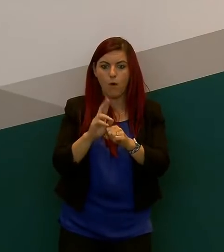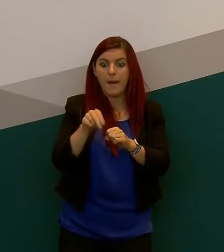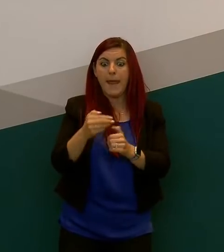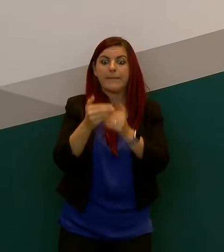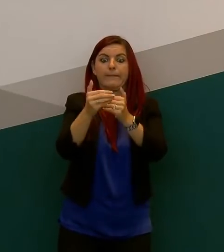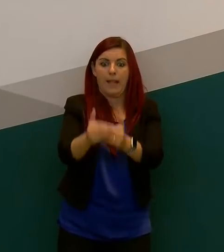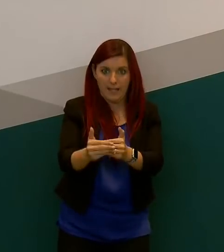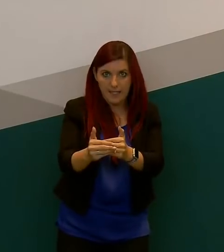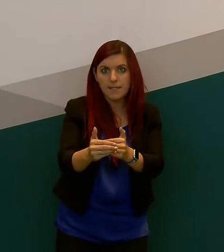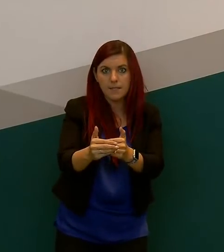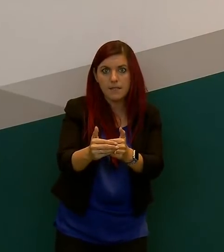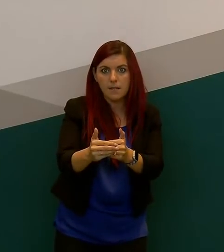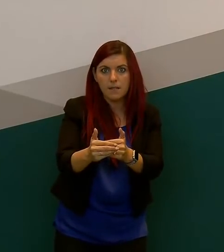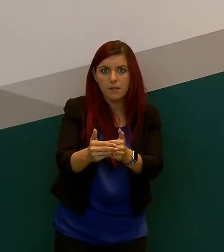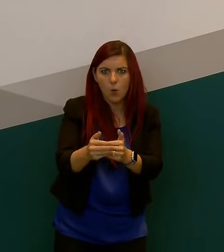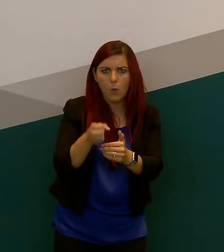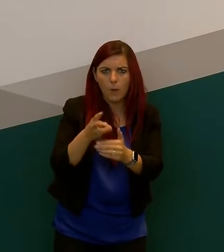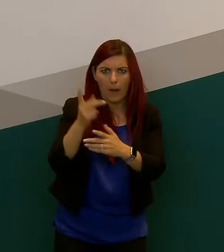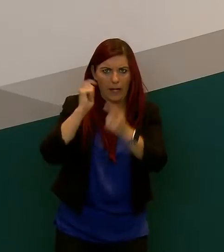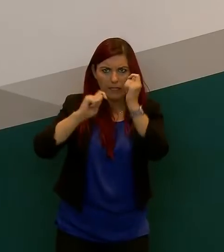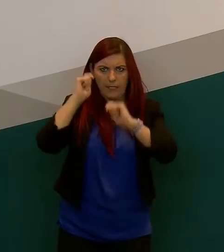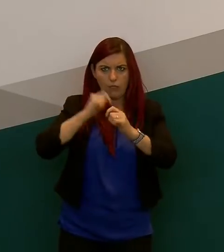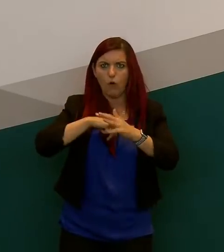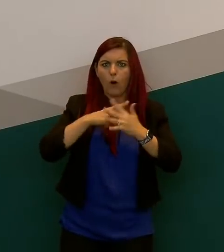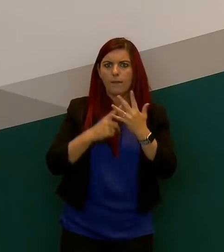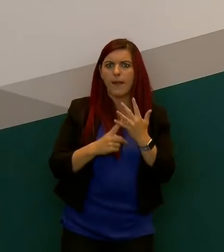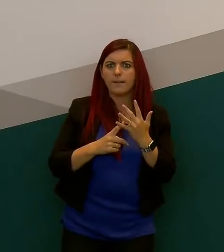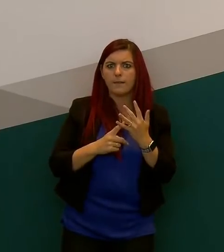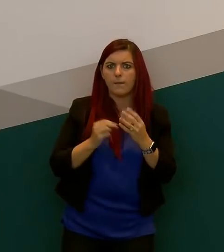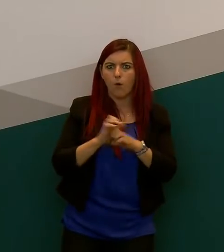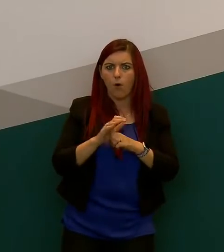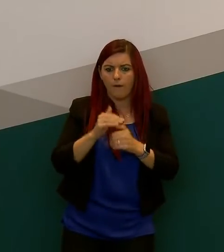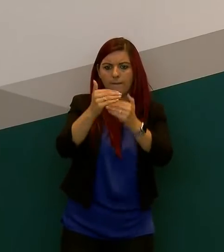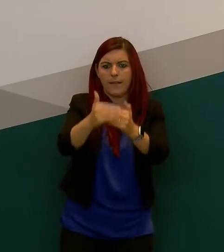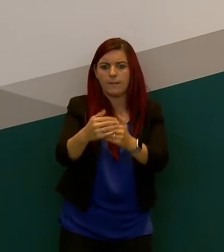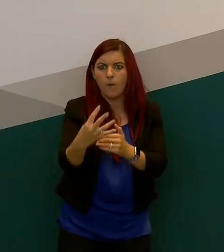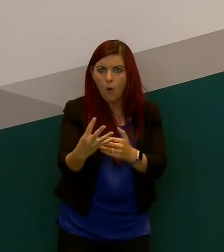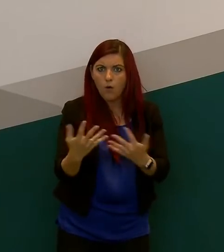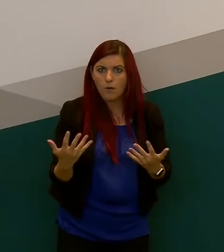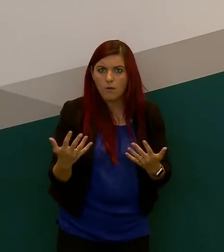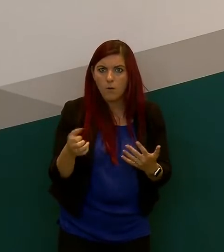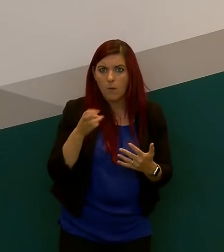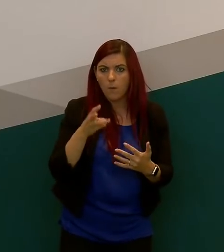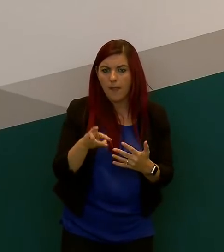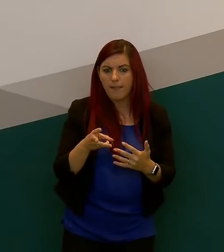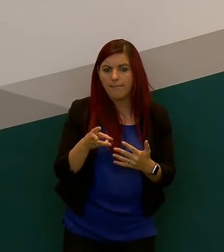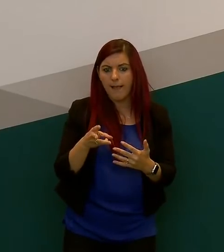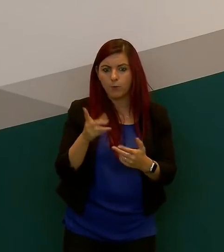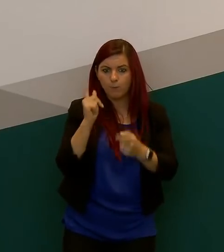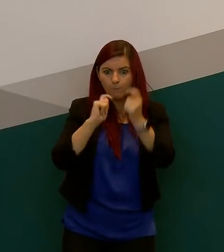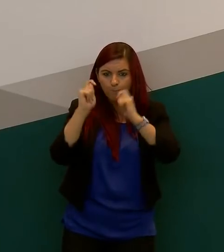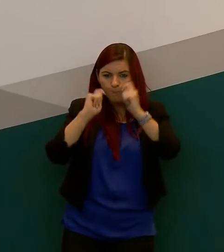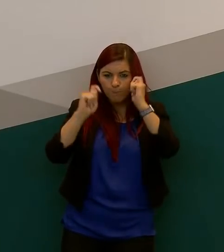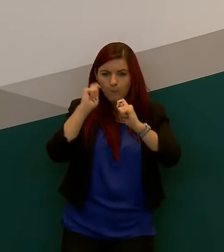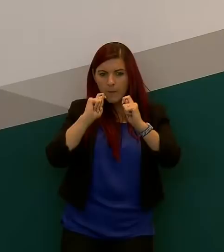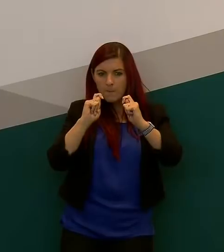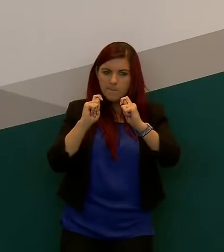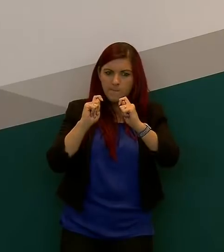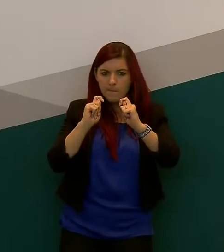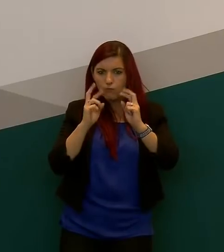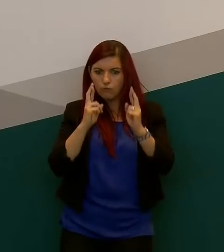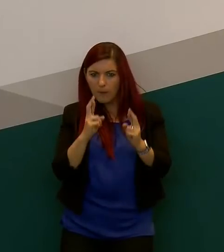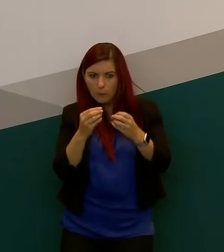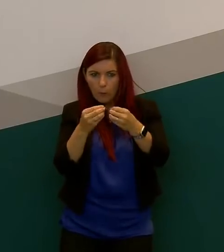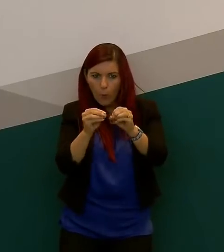what measures are appropriate to take at phase four. There can be no given, if you like, that we'll get to a point and that no matter